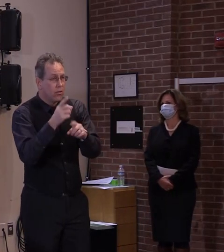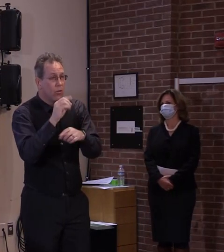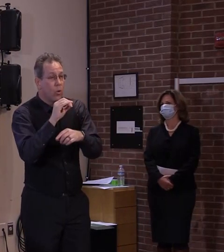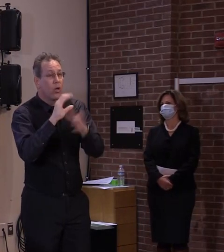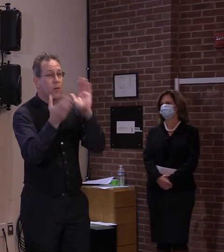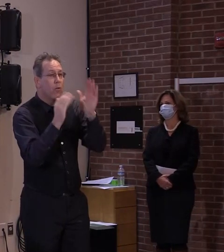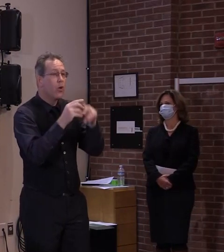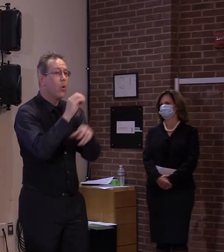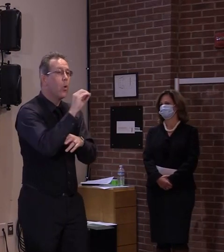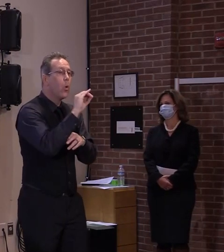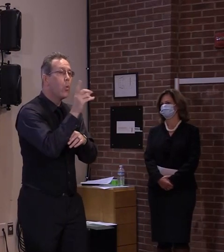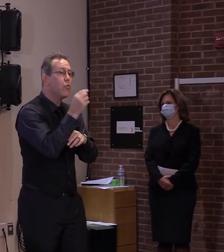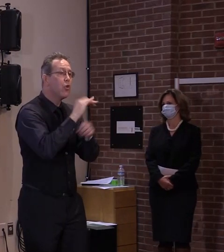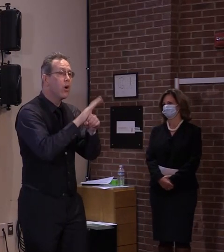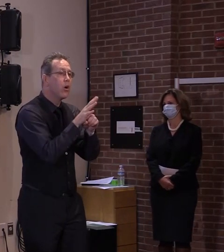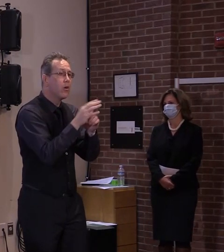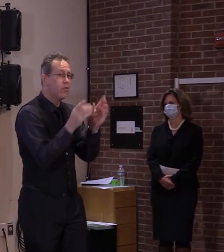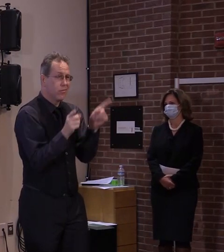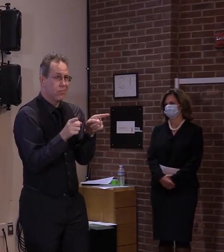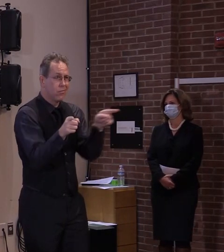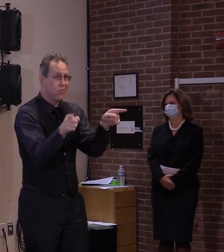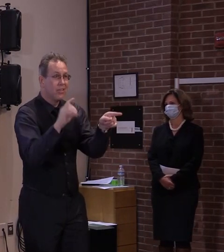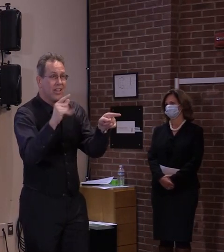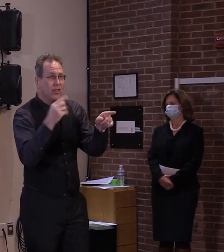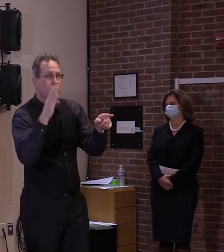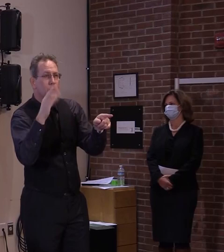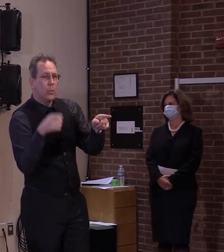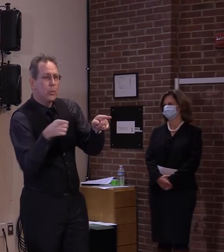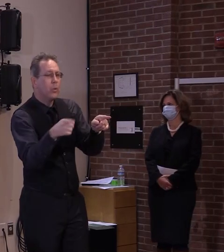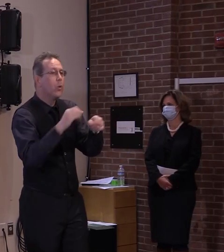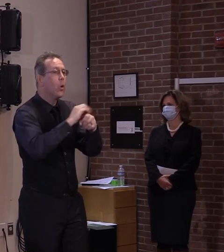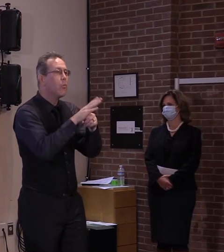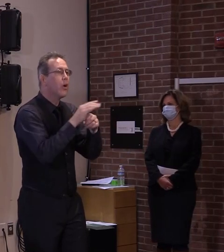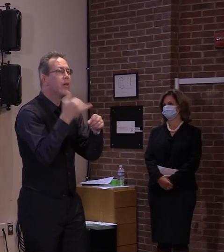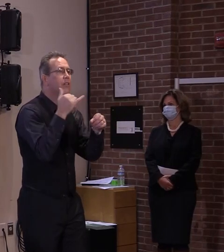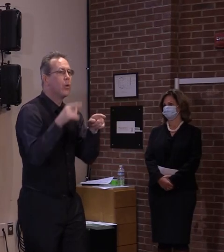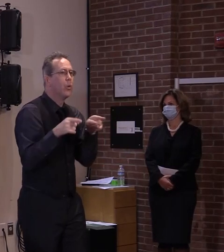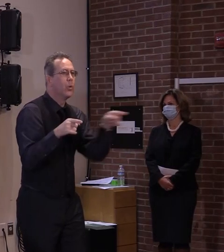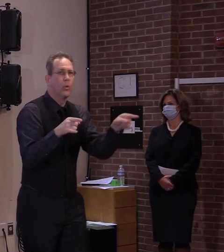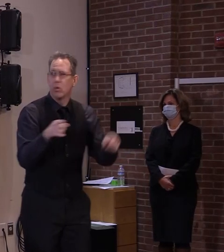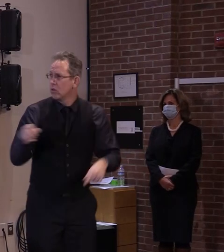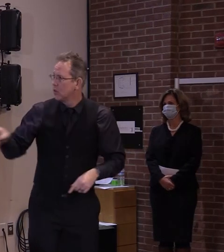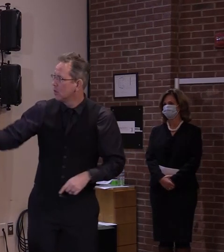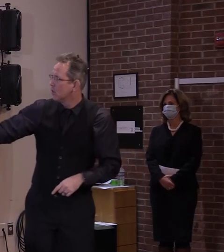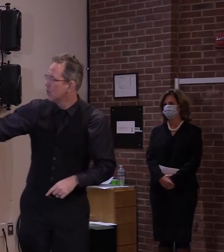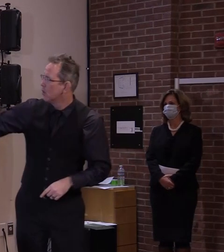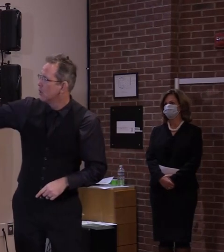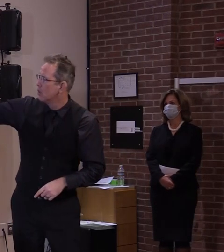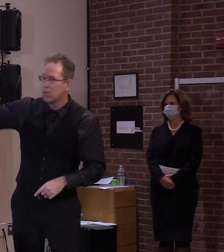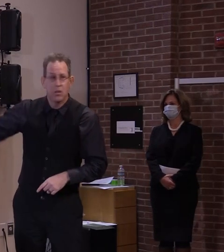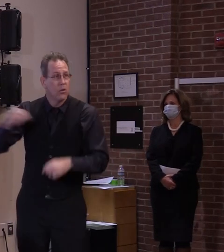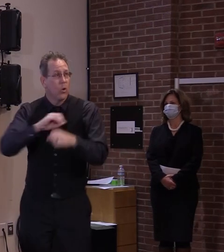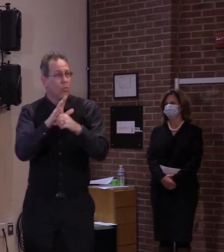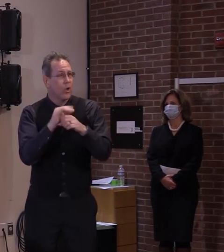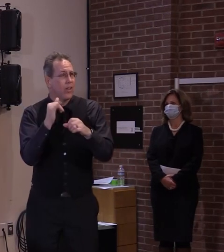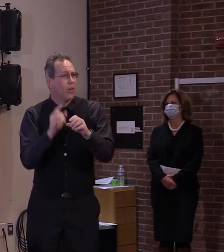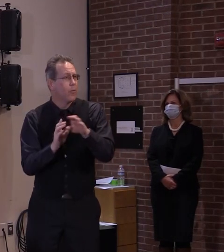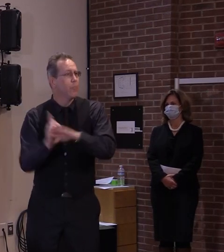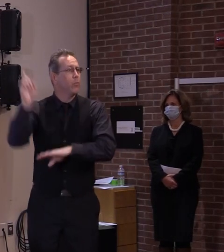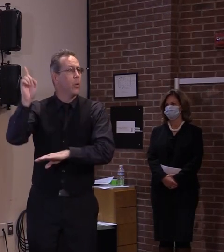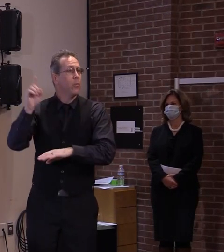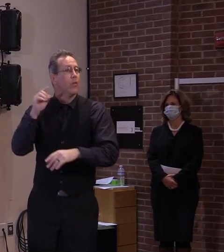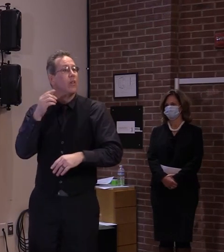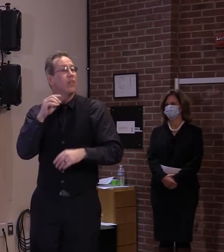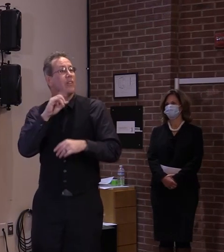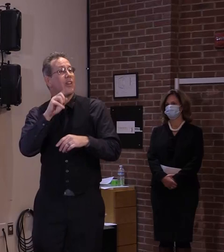where it was over 70% of cases in the United States. And Delta, for example, that same timeline, it took Delta 8 weeks